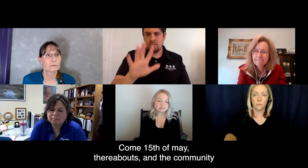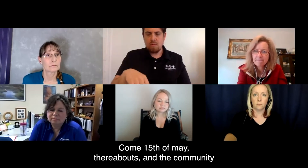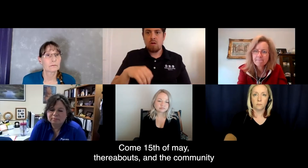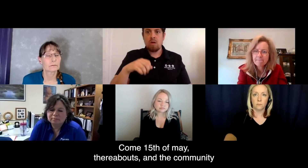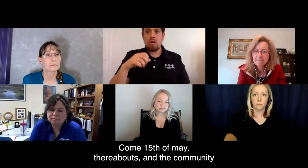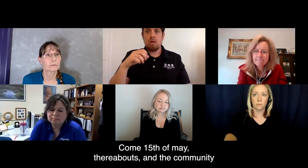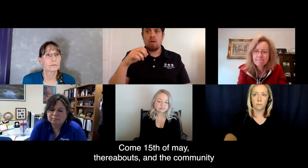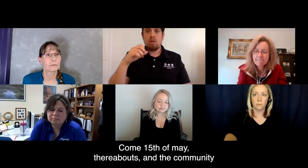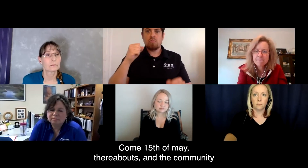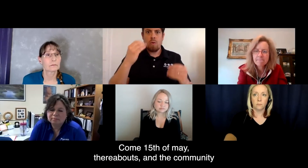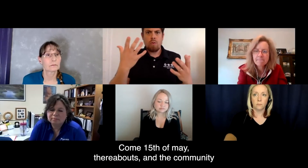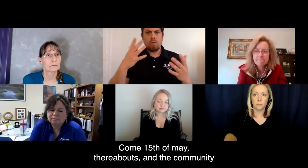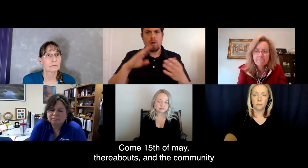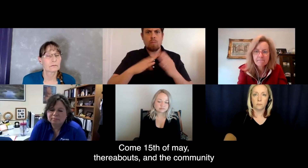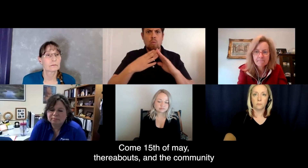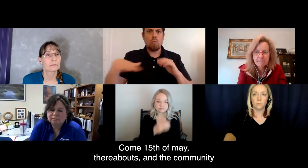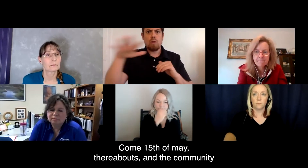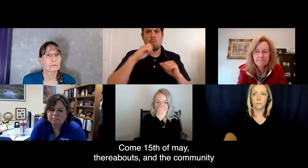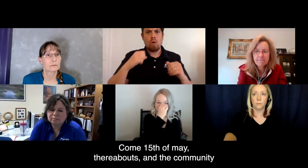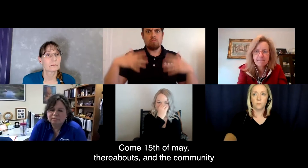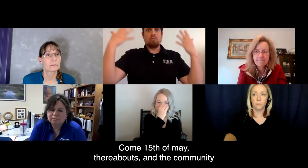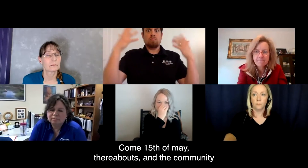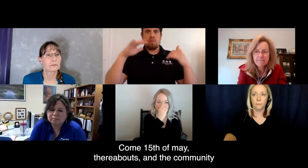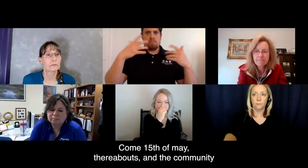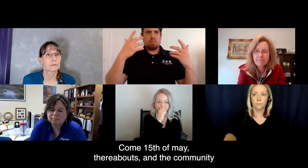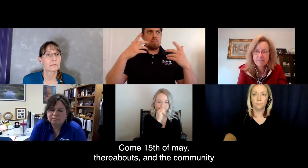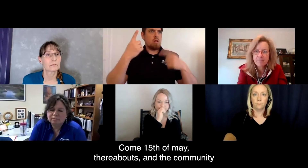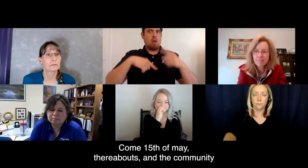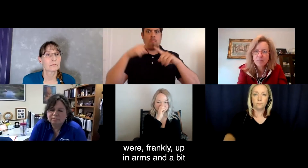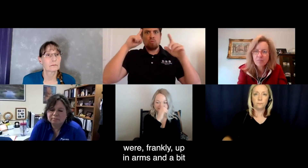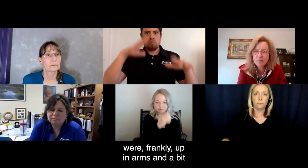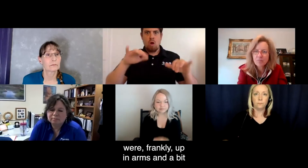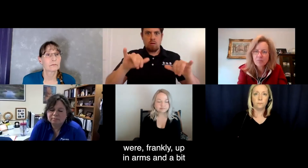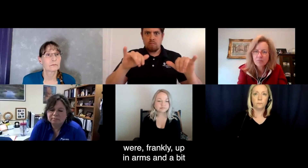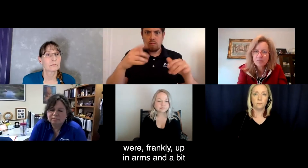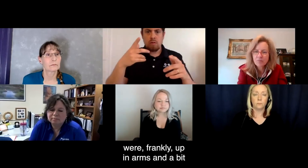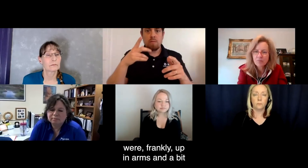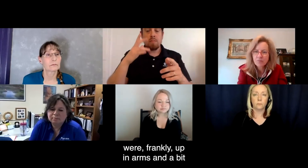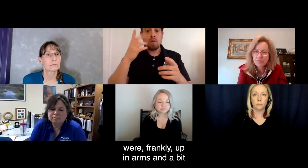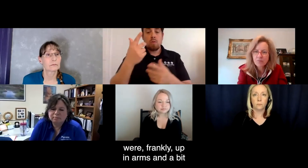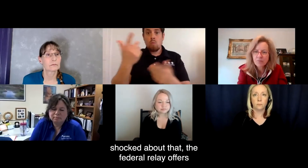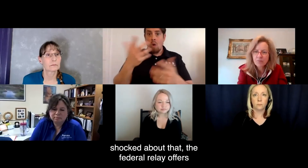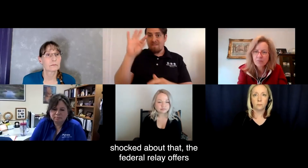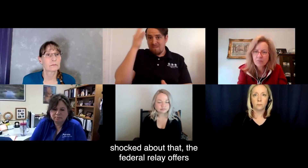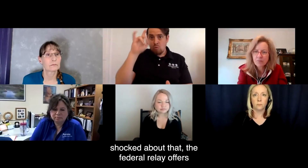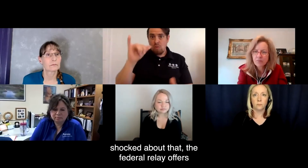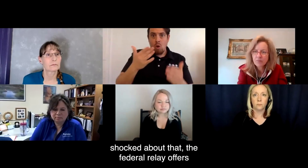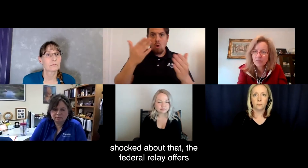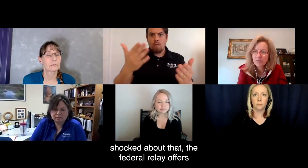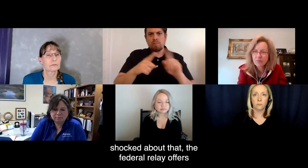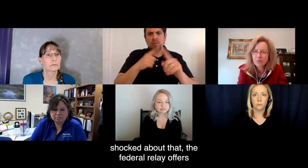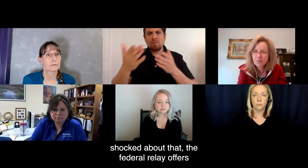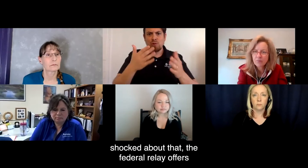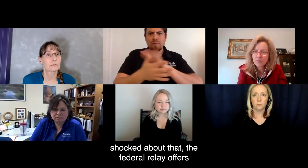relay come 15th of May, thereabouts. And the community were frankly up in arms and a bit shocked about